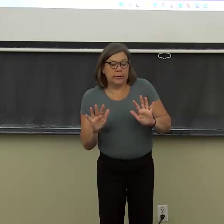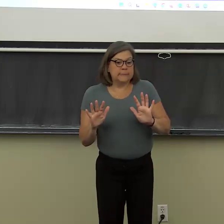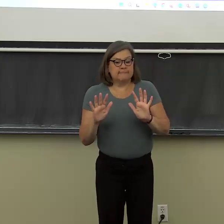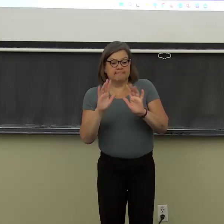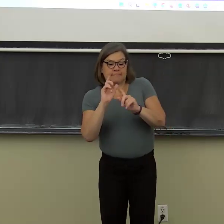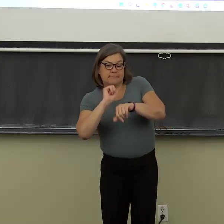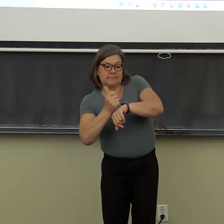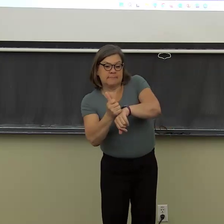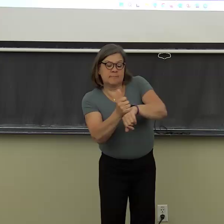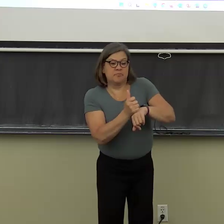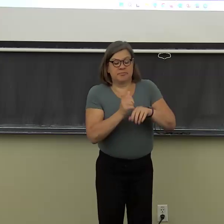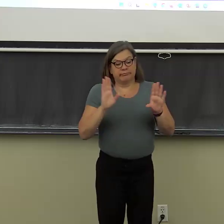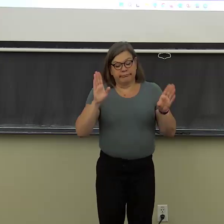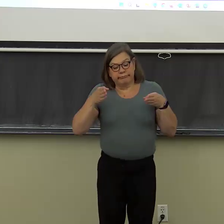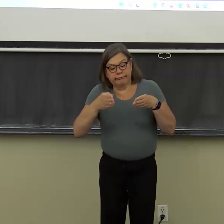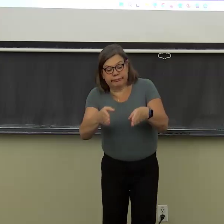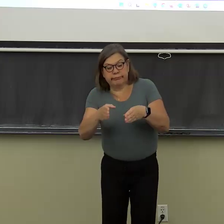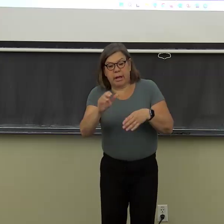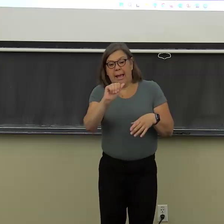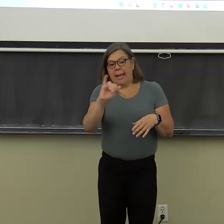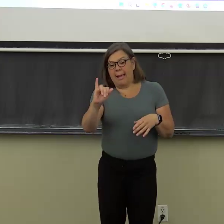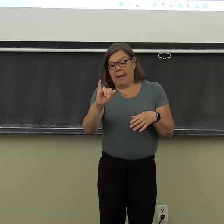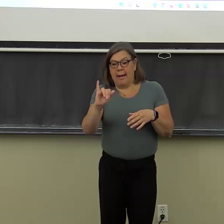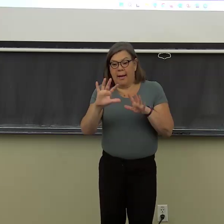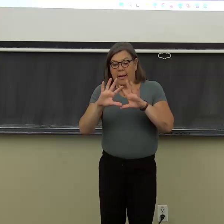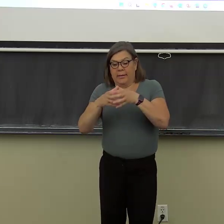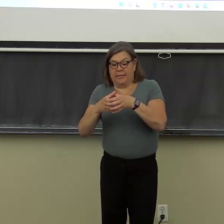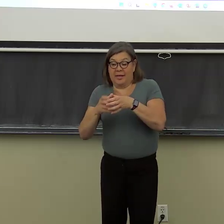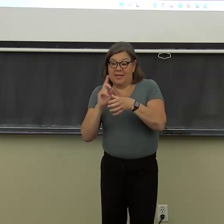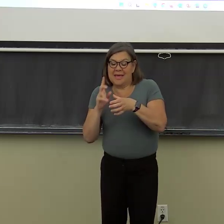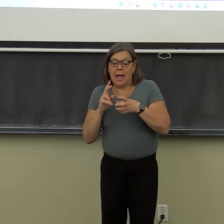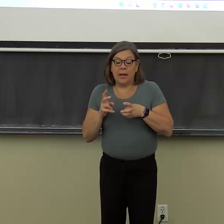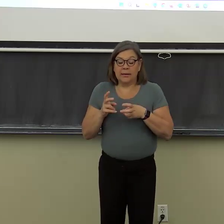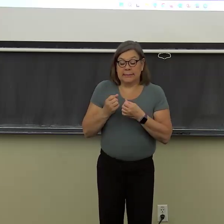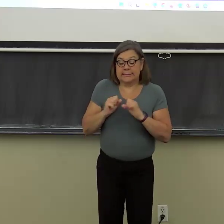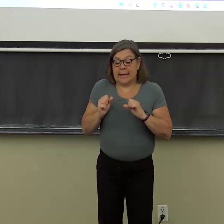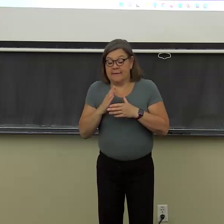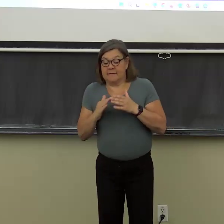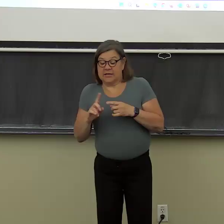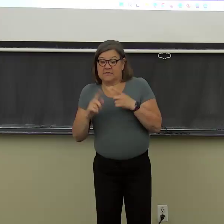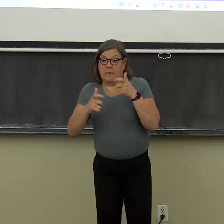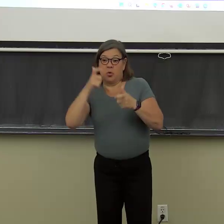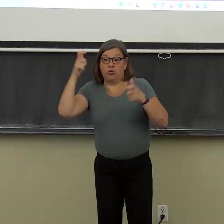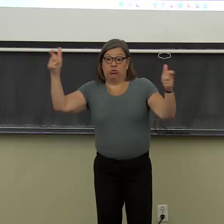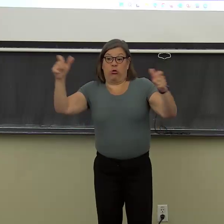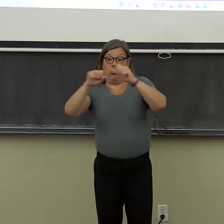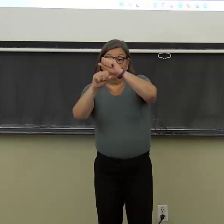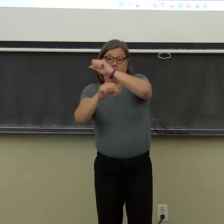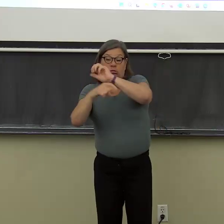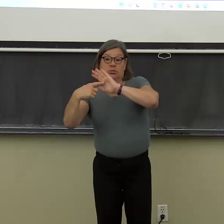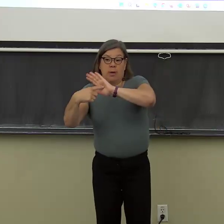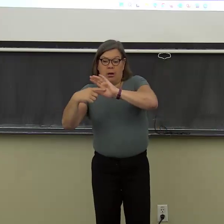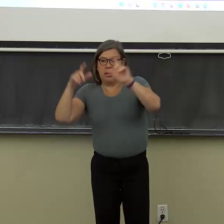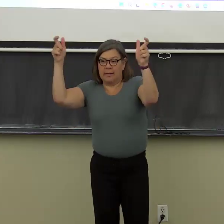AI agents, where things can be salvaged from the large foundational models and then tuned